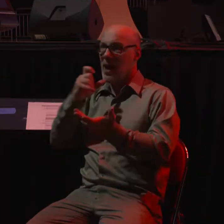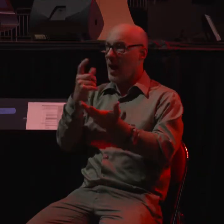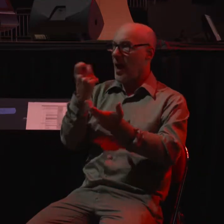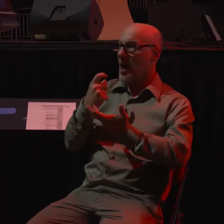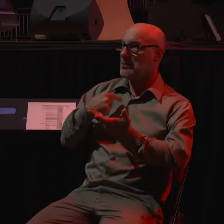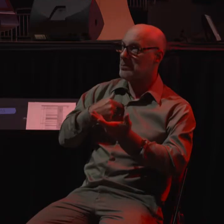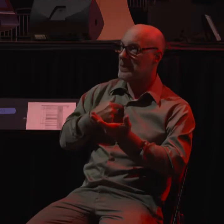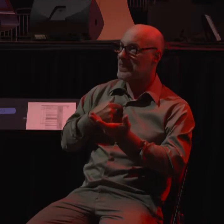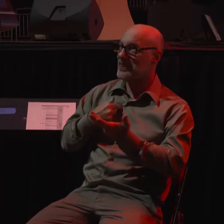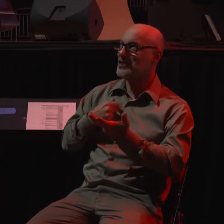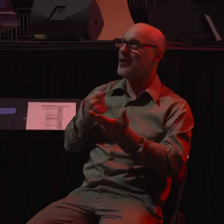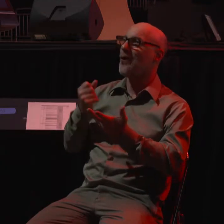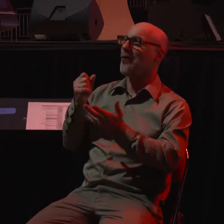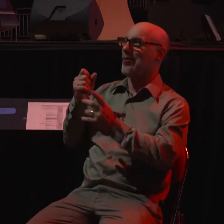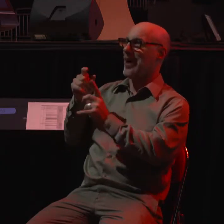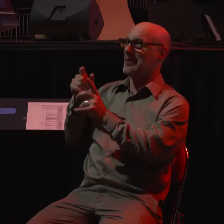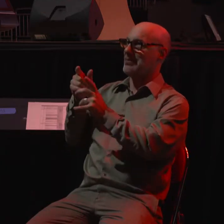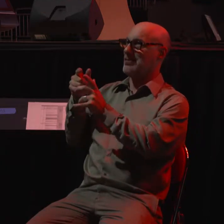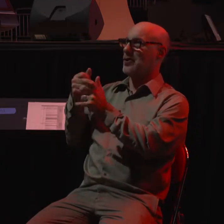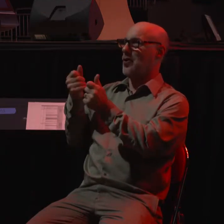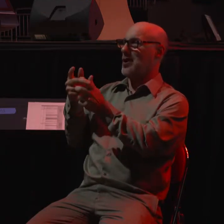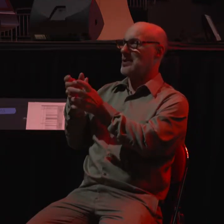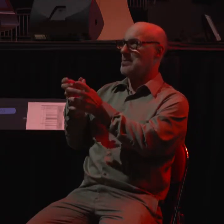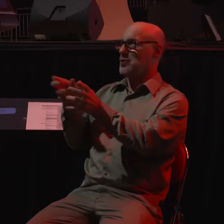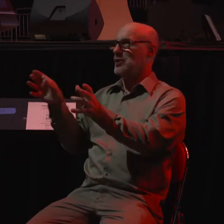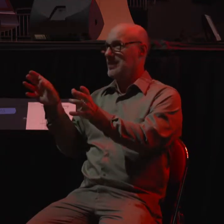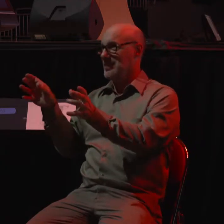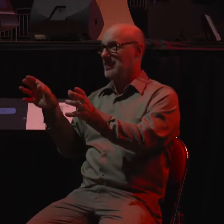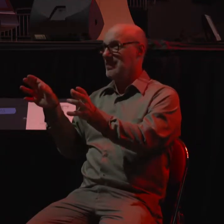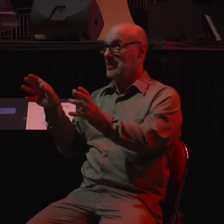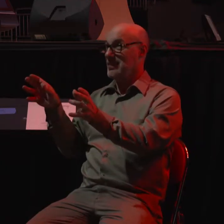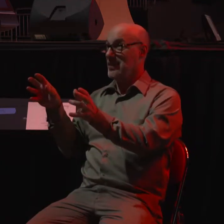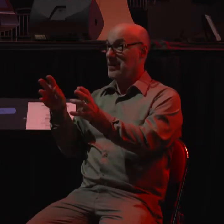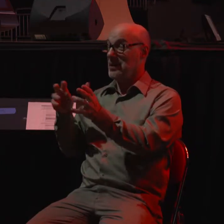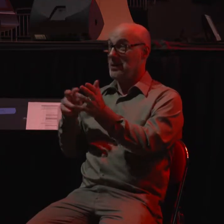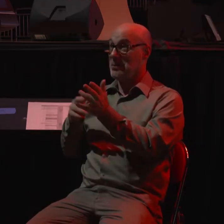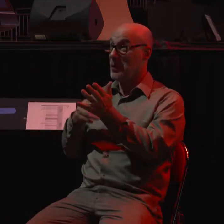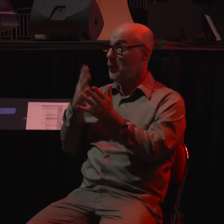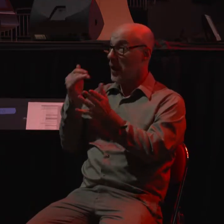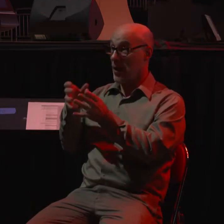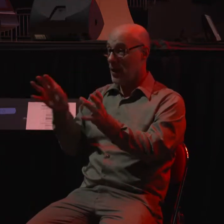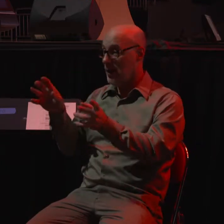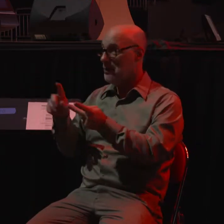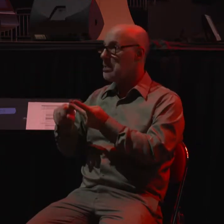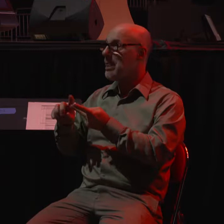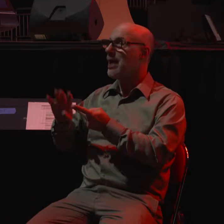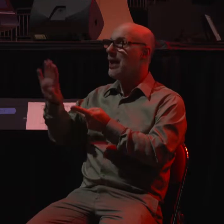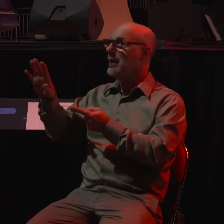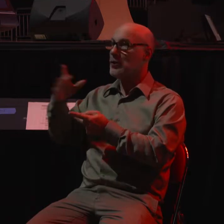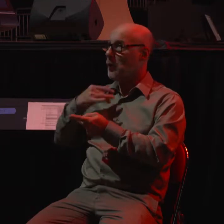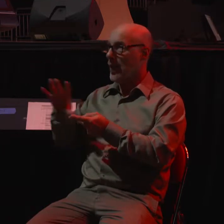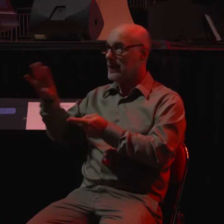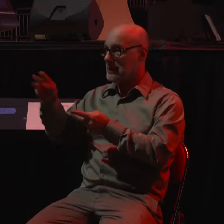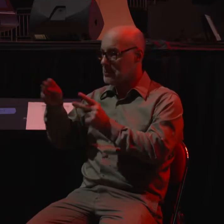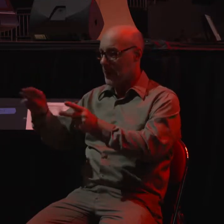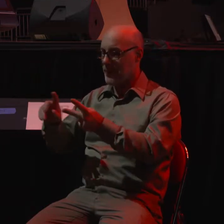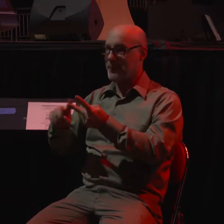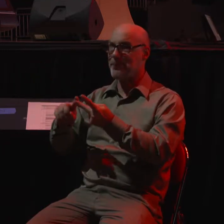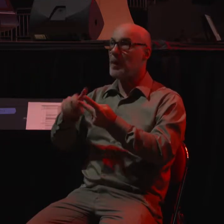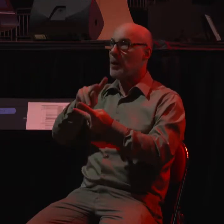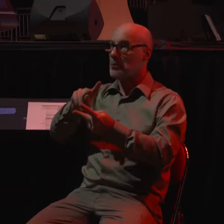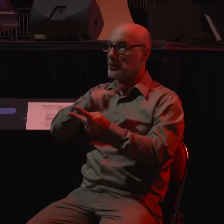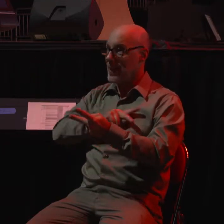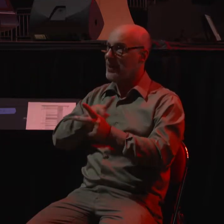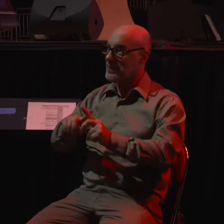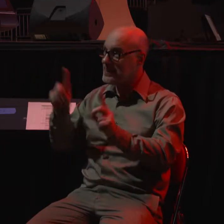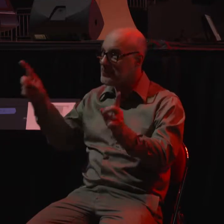So you can't I can't line up the percentages, but yeah, there's methodological difference, there's personality